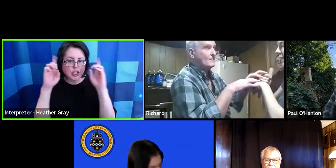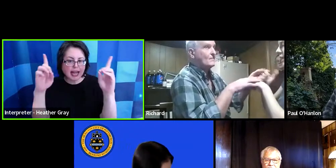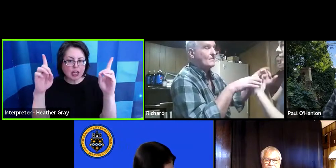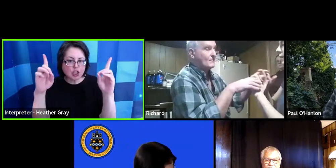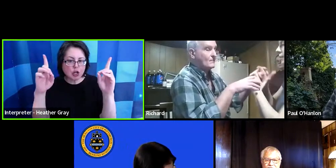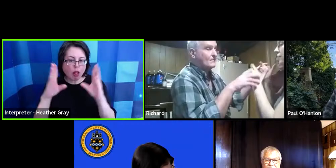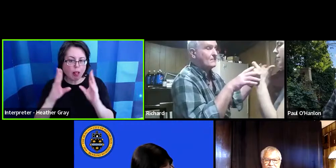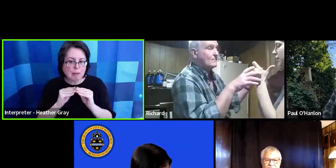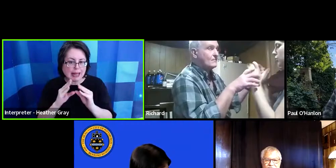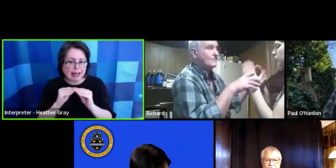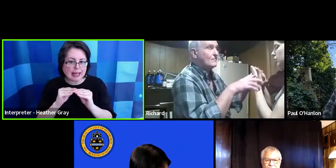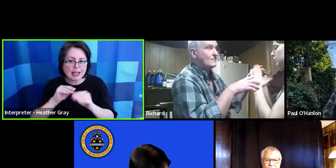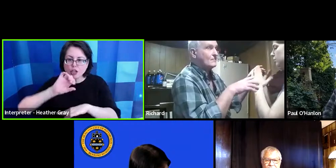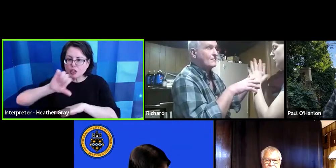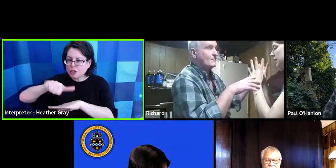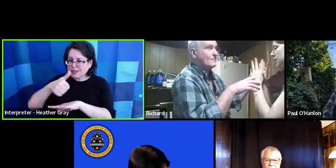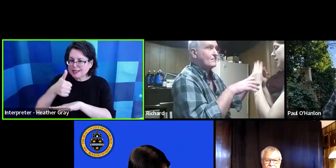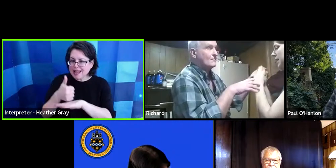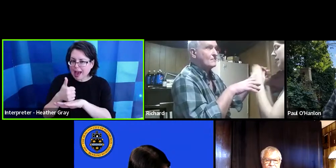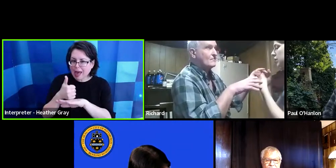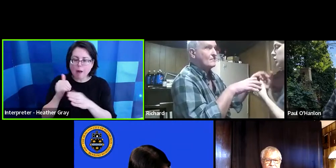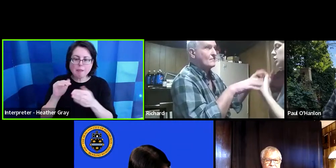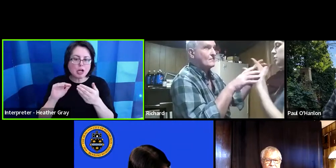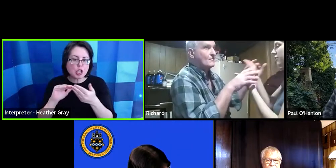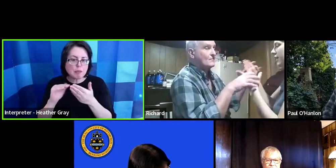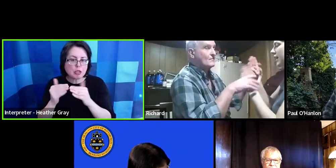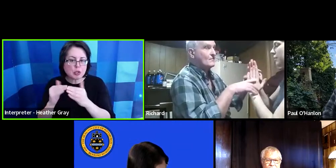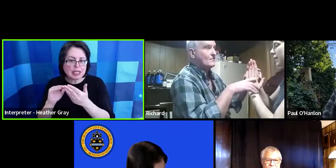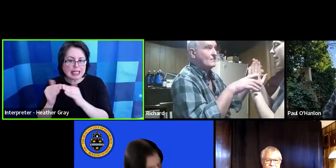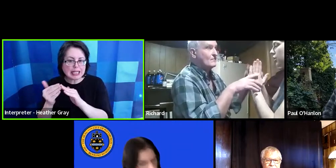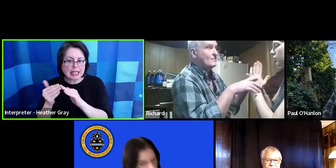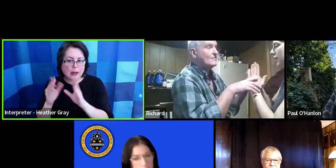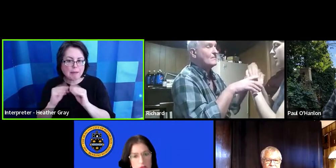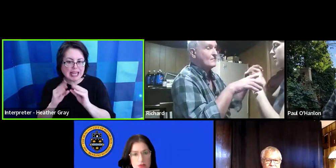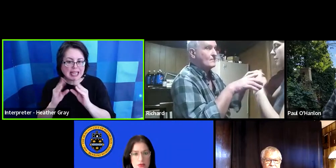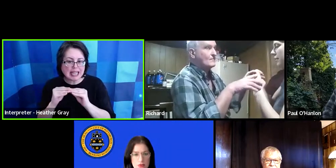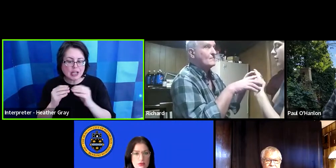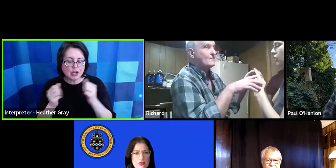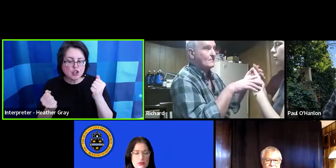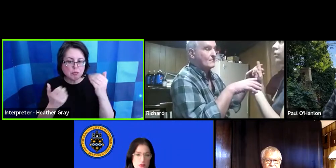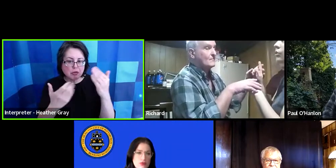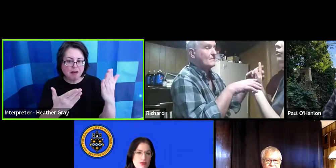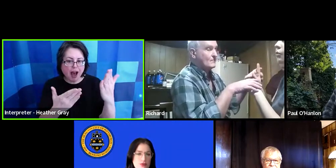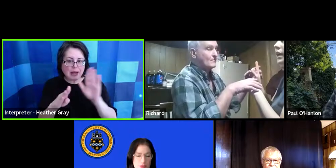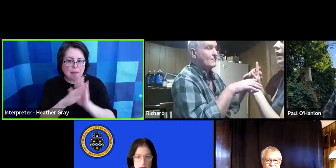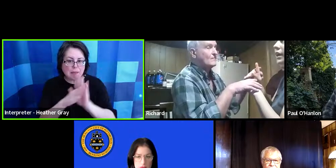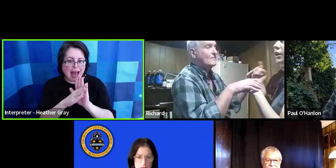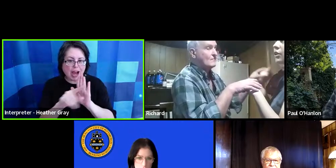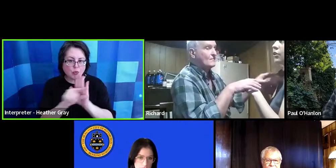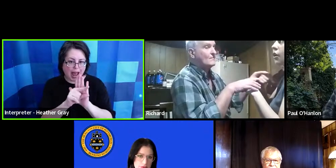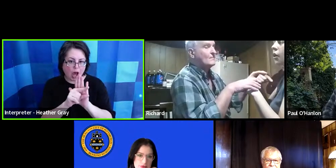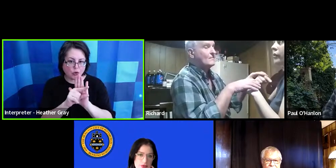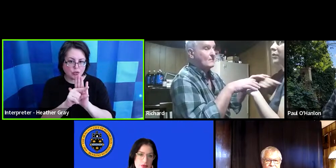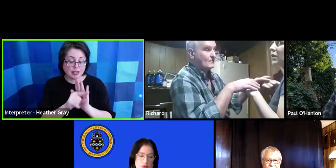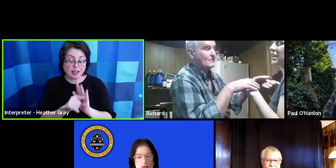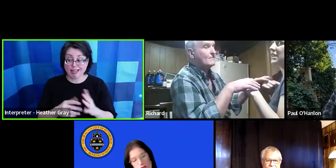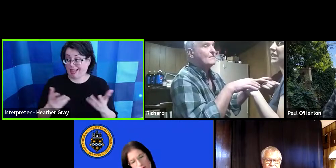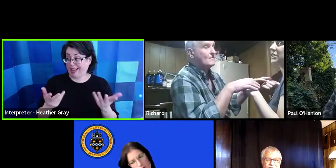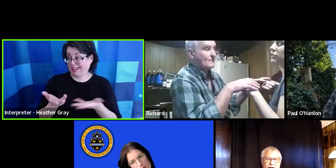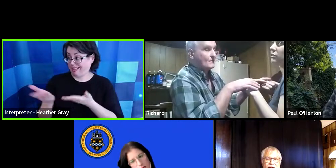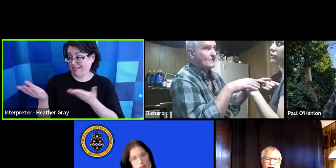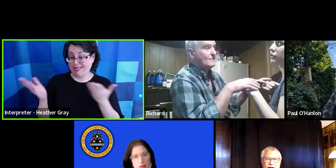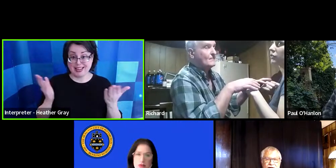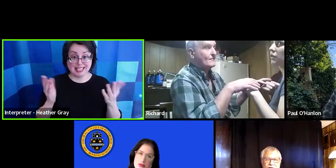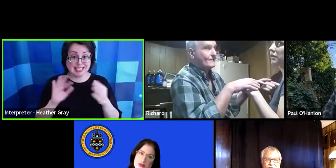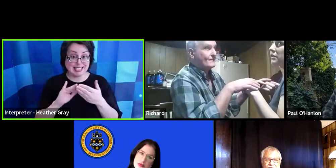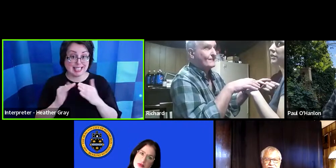community meeting to provide background on where we've been as a disability friendly city and as